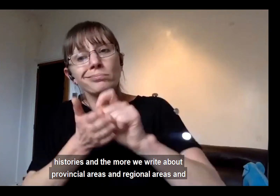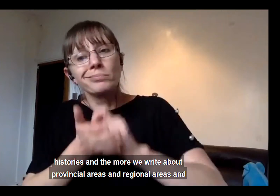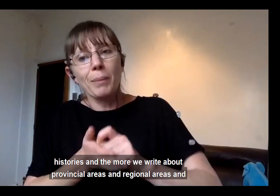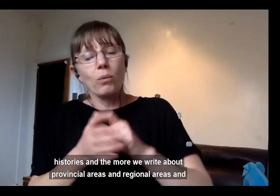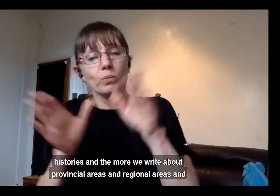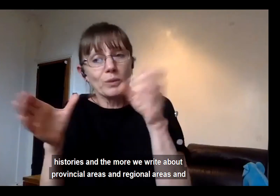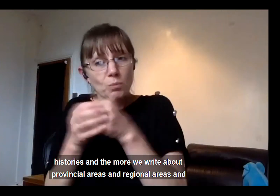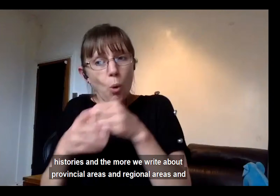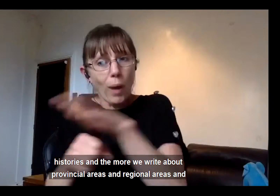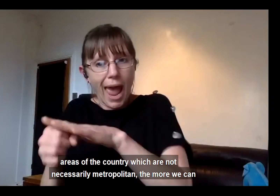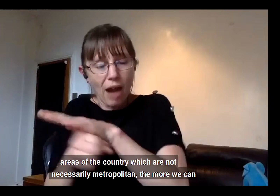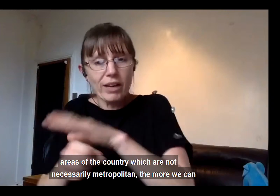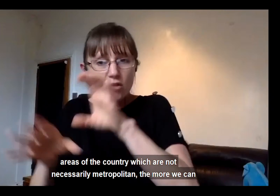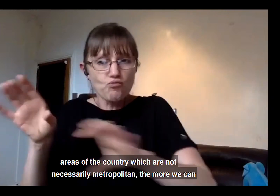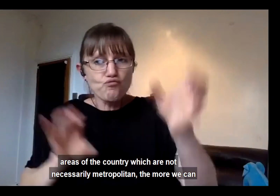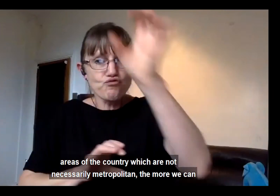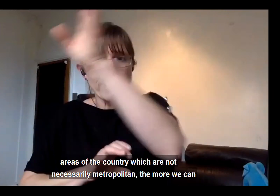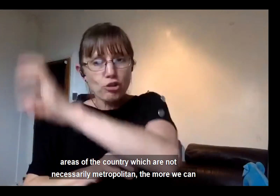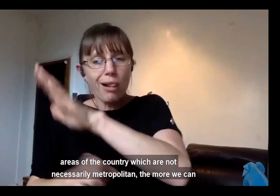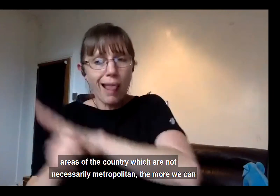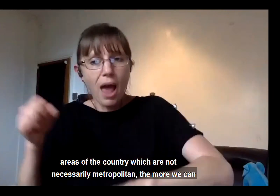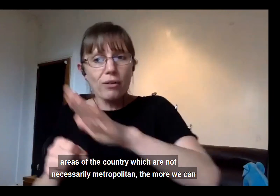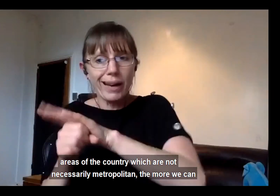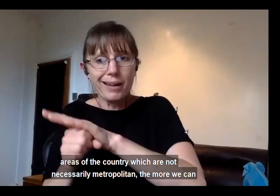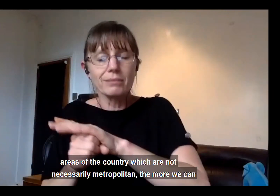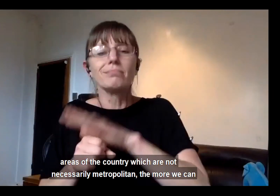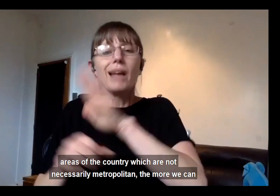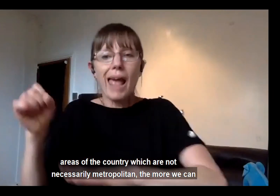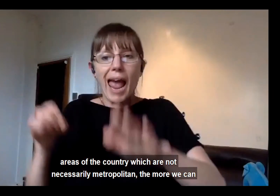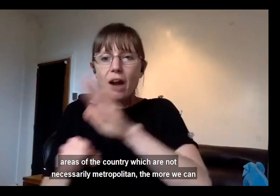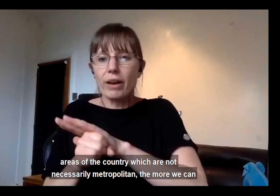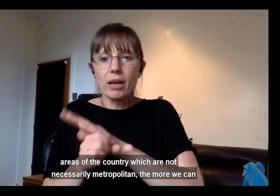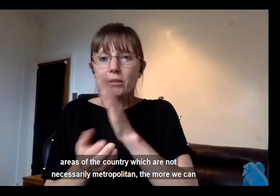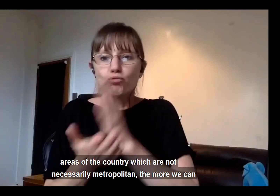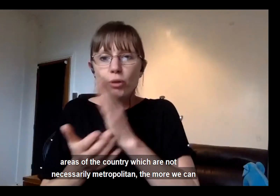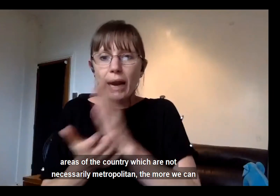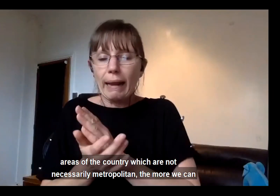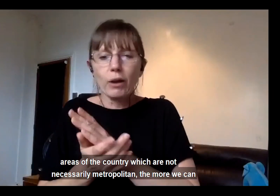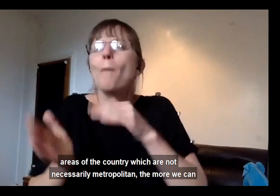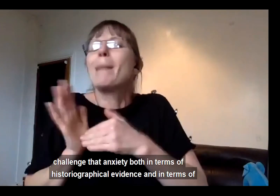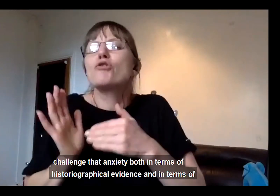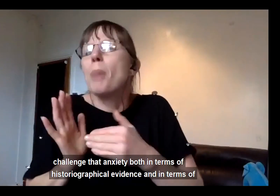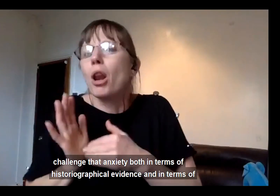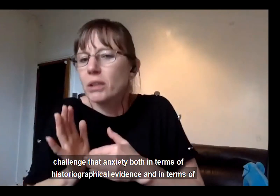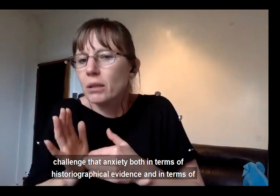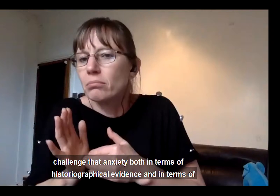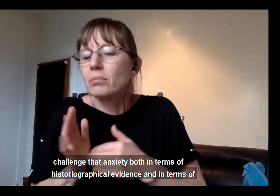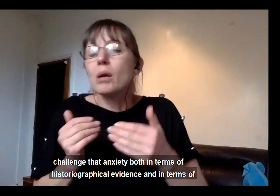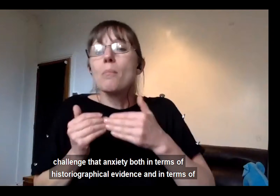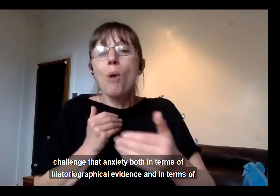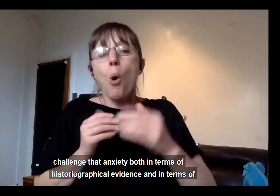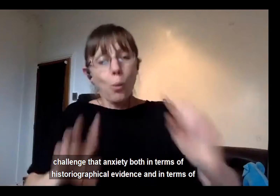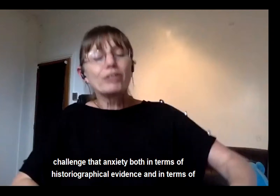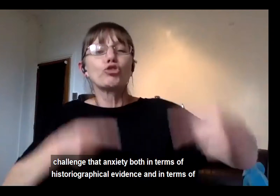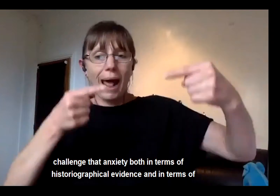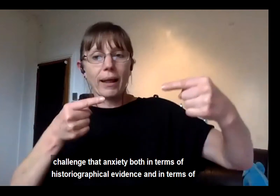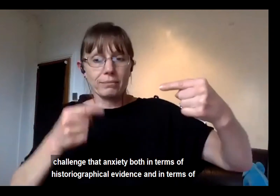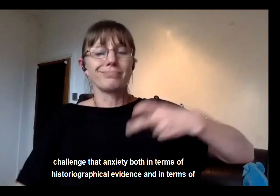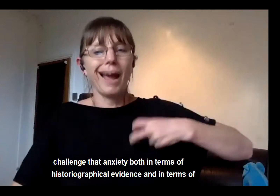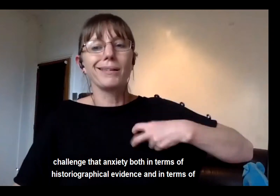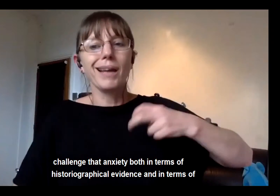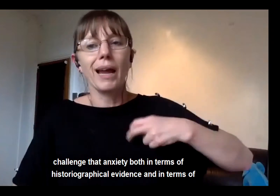areas and regional areas and areas of the country which are not necessarily metropolitan, the more we can challenge that